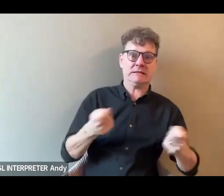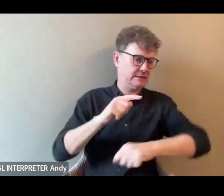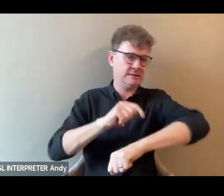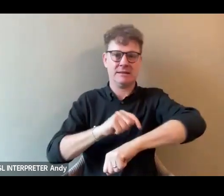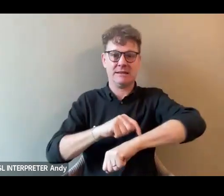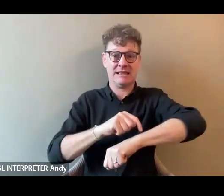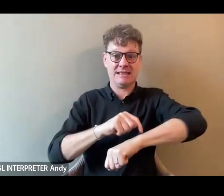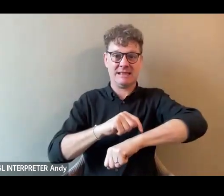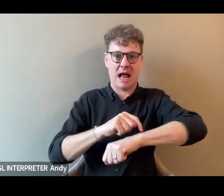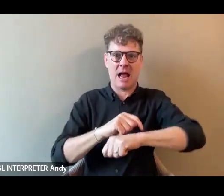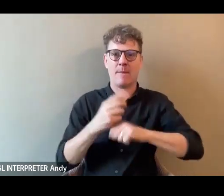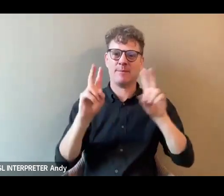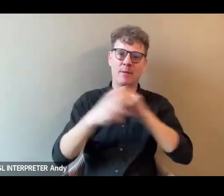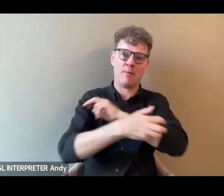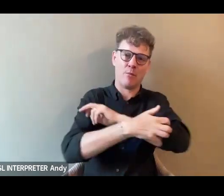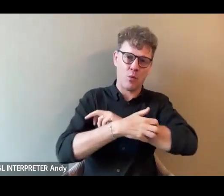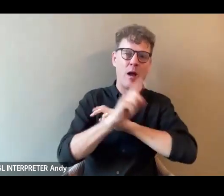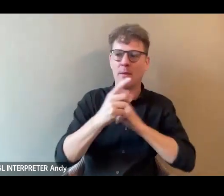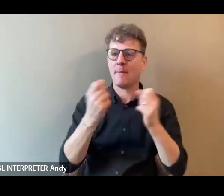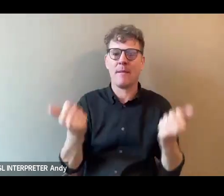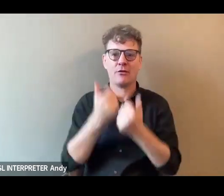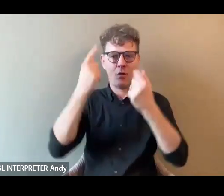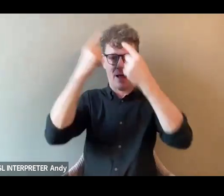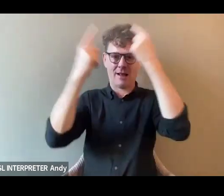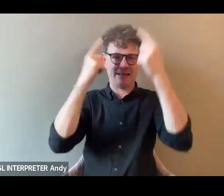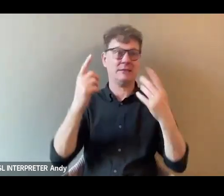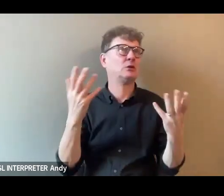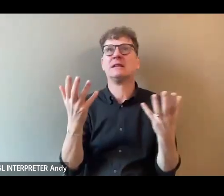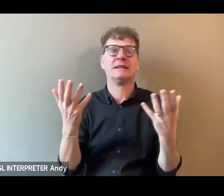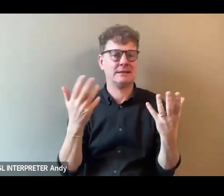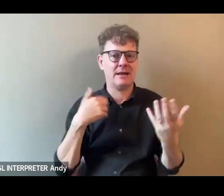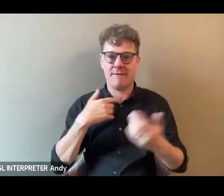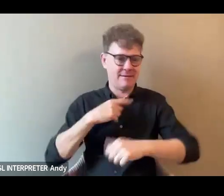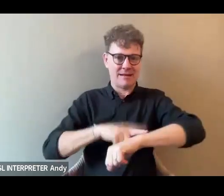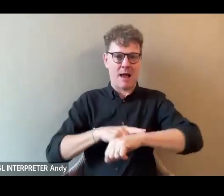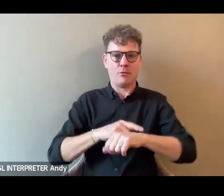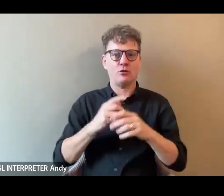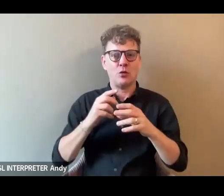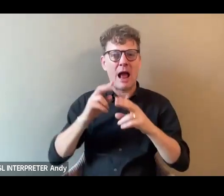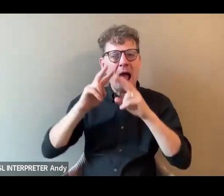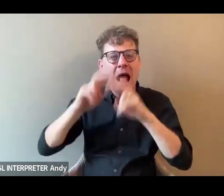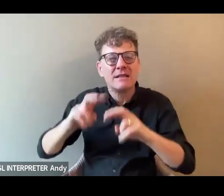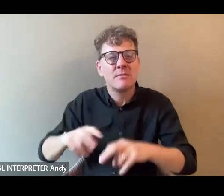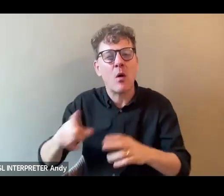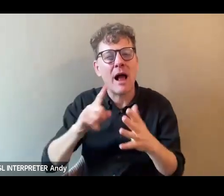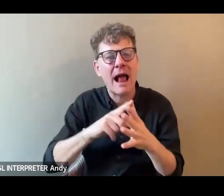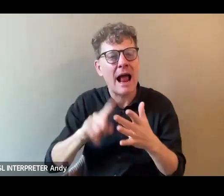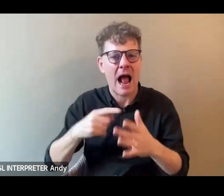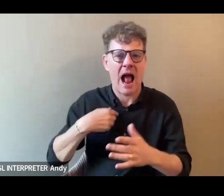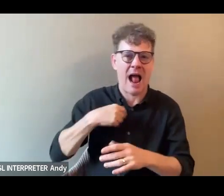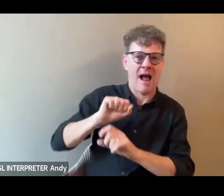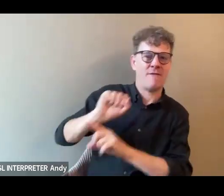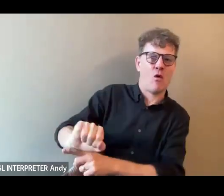idea rich, let's say. It's a question of having the opportunity to really explore that. I expect I probably just avoided it,